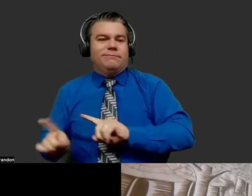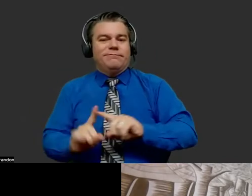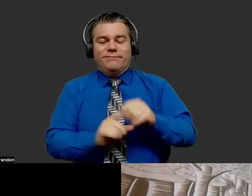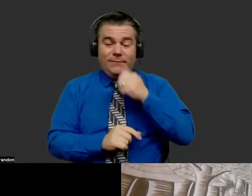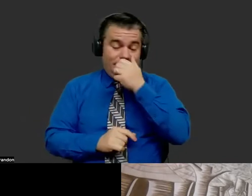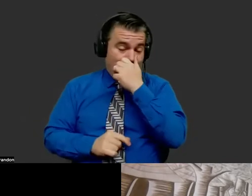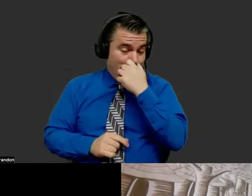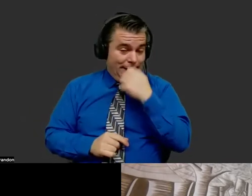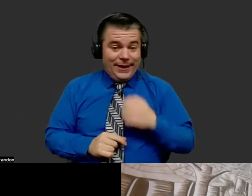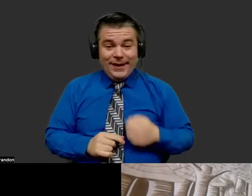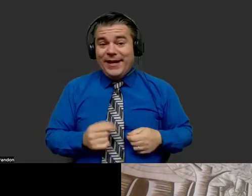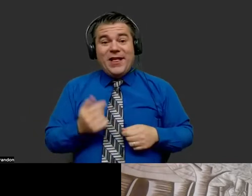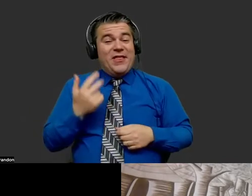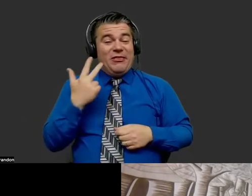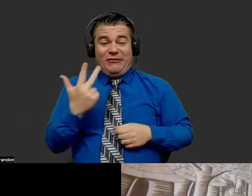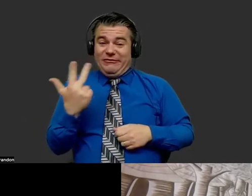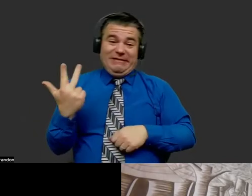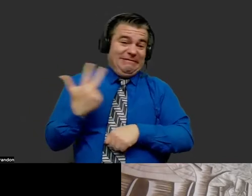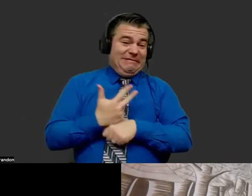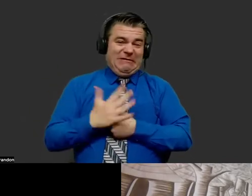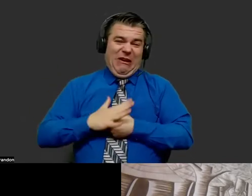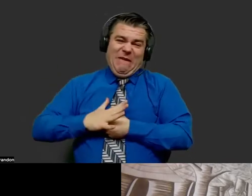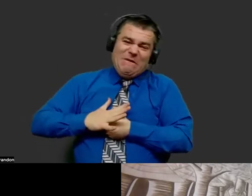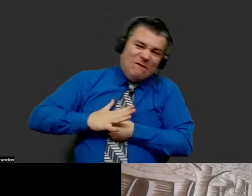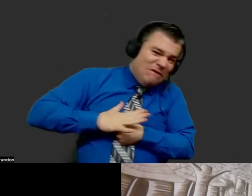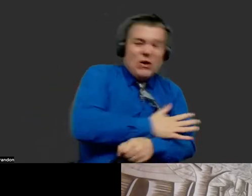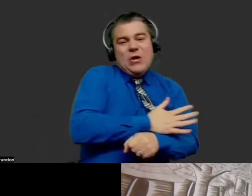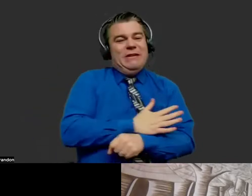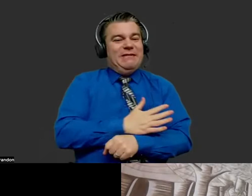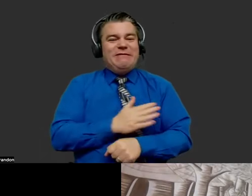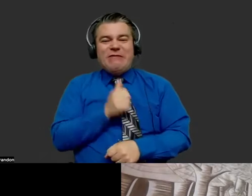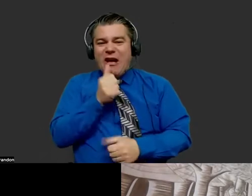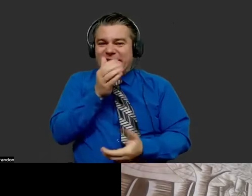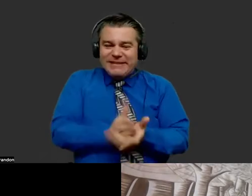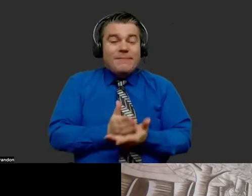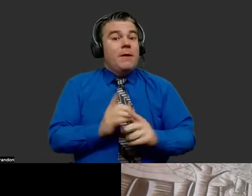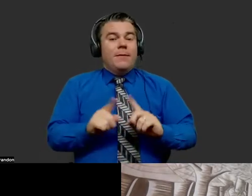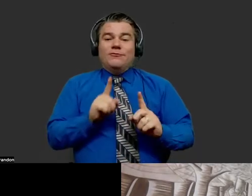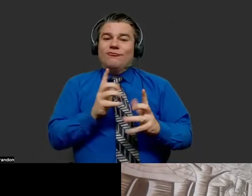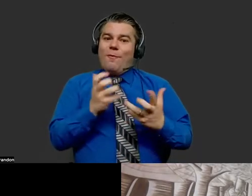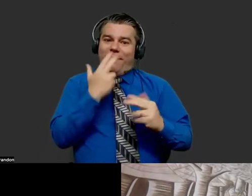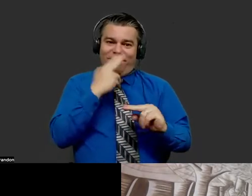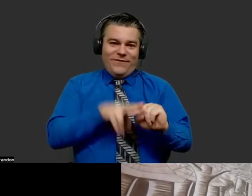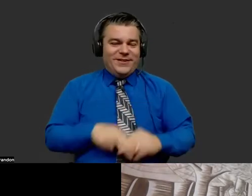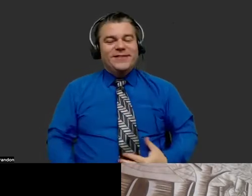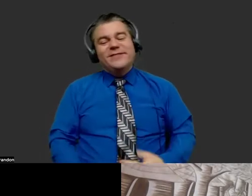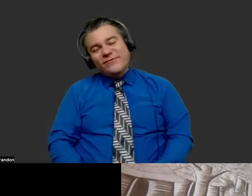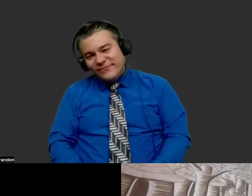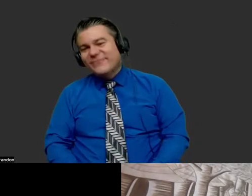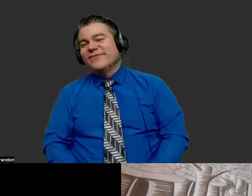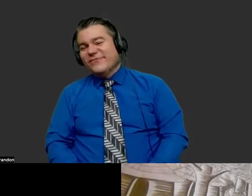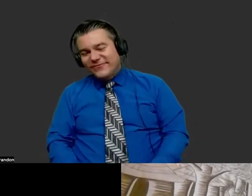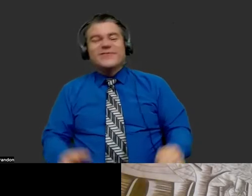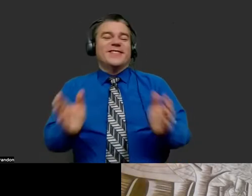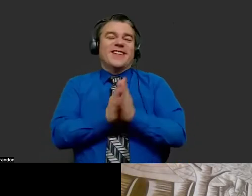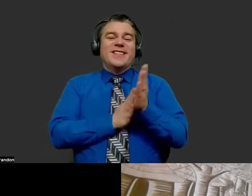3 cram-packed days. It is like non-stop, but it is so much fun. So I